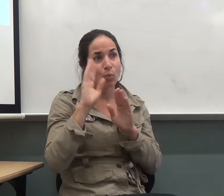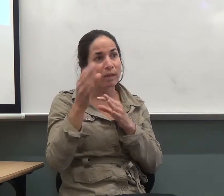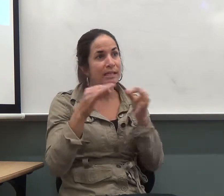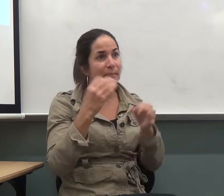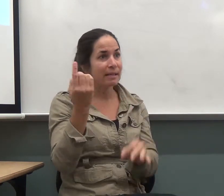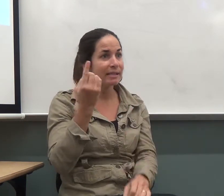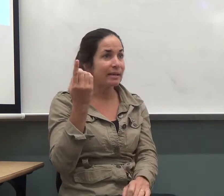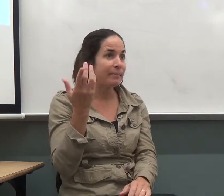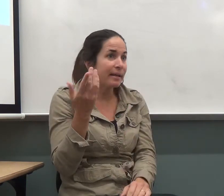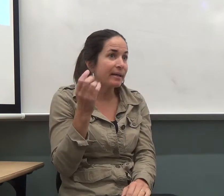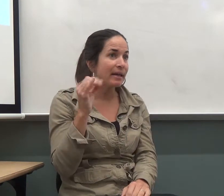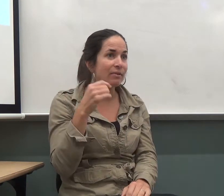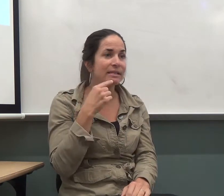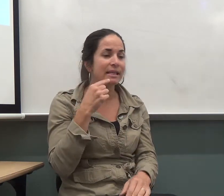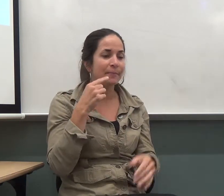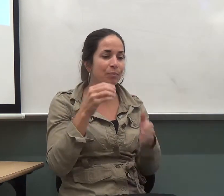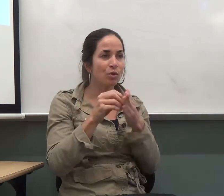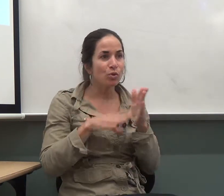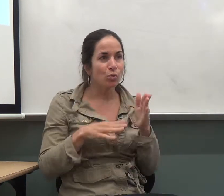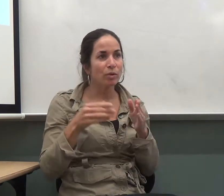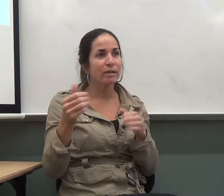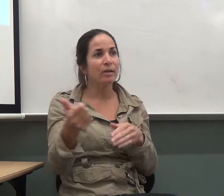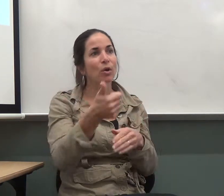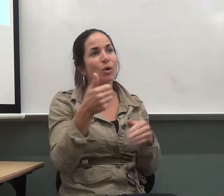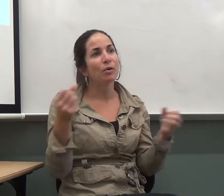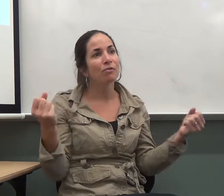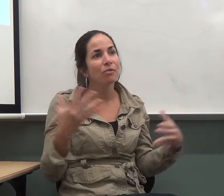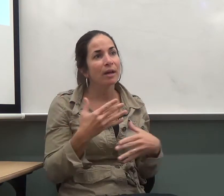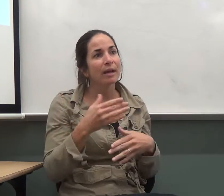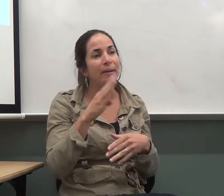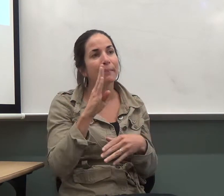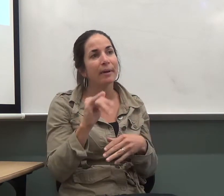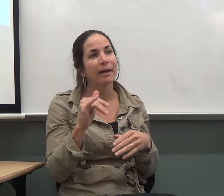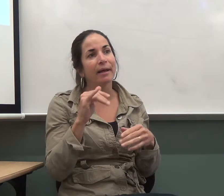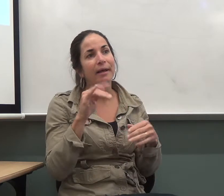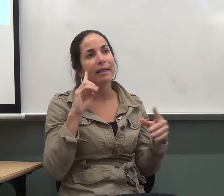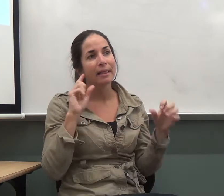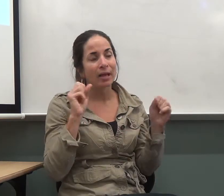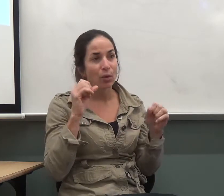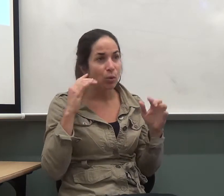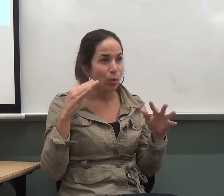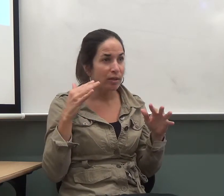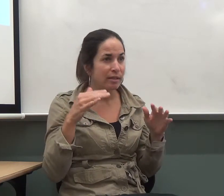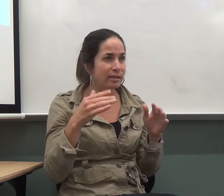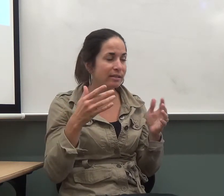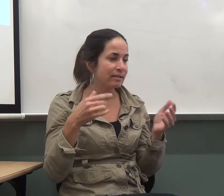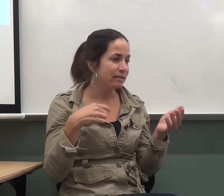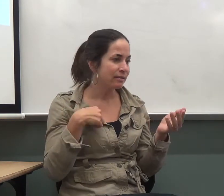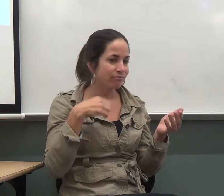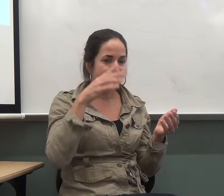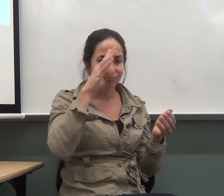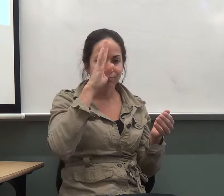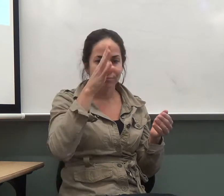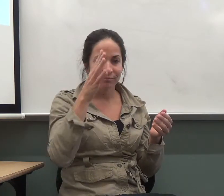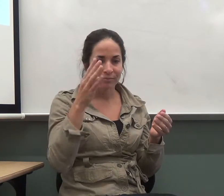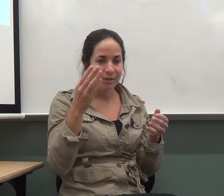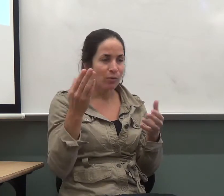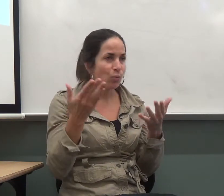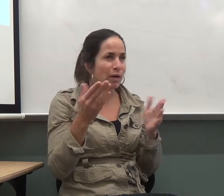said students are afraid by loud noises, right? I need an example that would prove that, but I don't have one right now. I don't have one, right? I don't have any fact